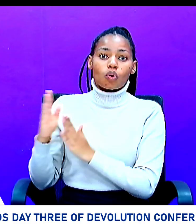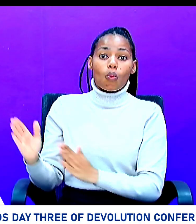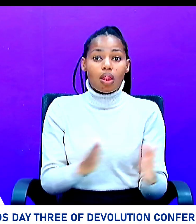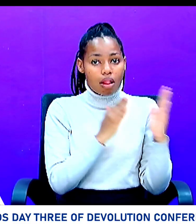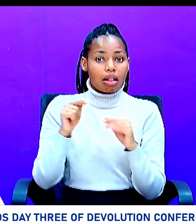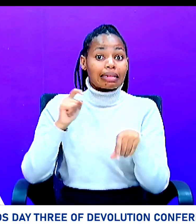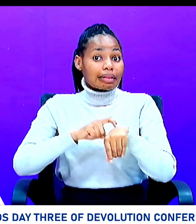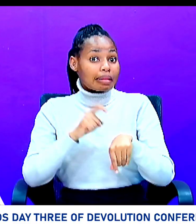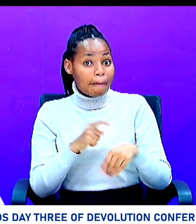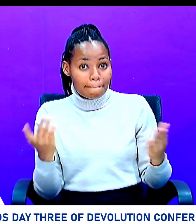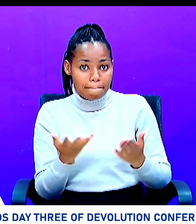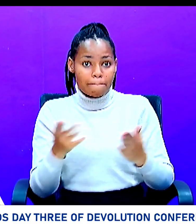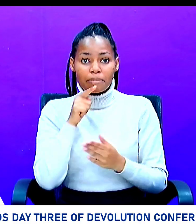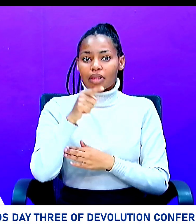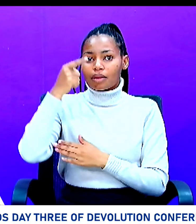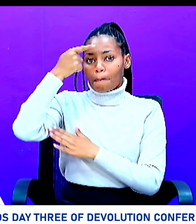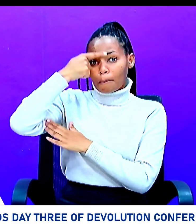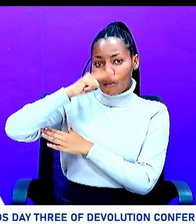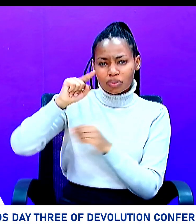exploring policies to ensure equity,